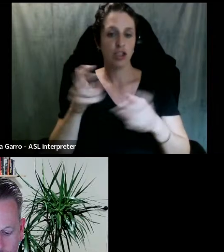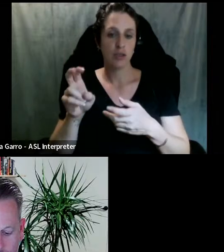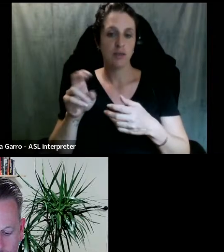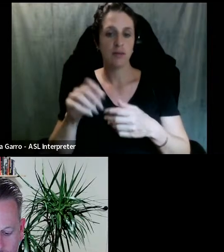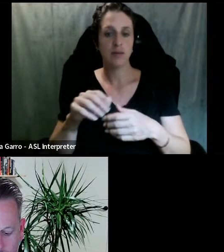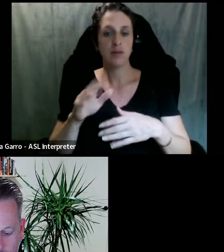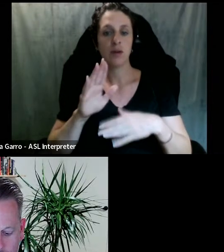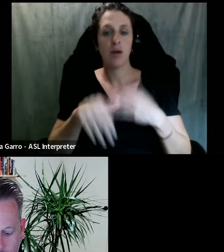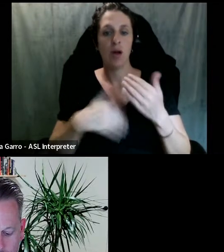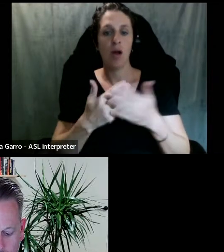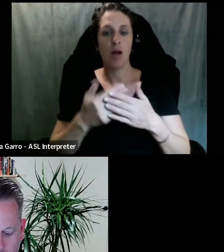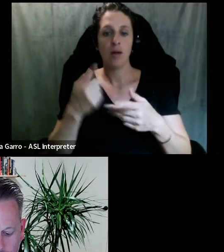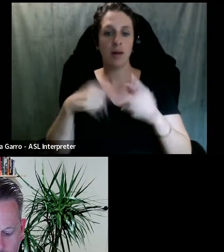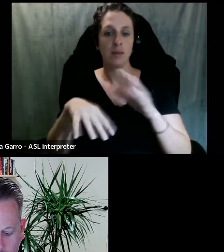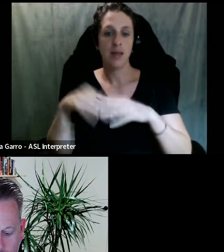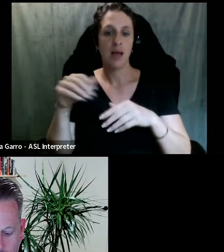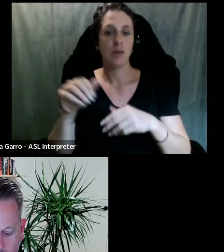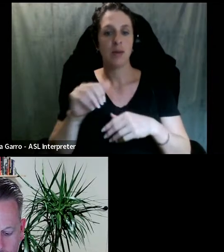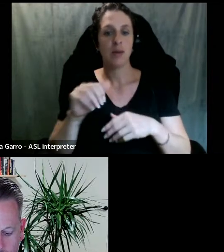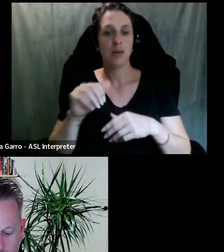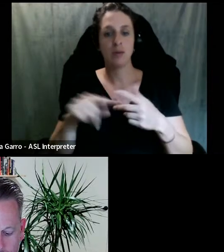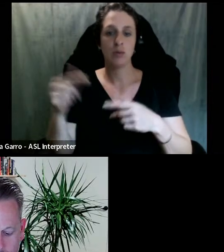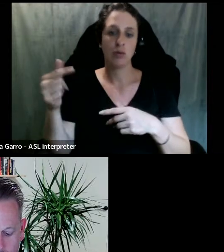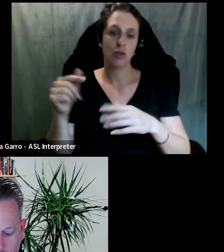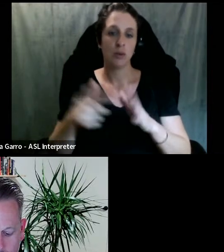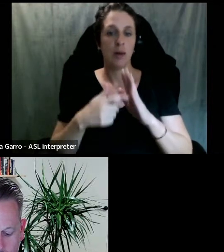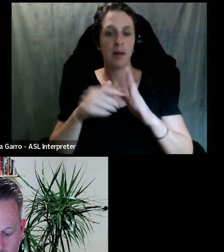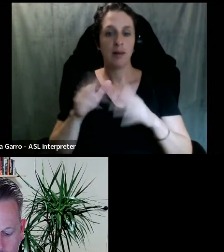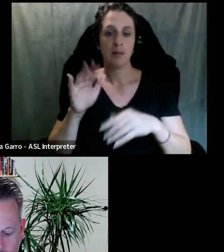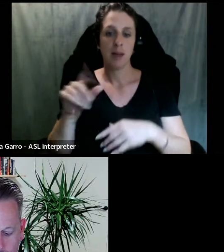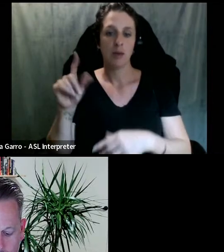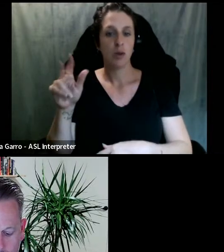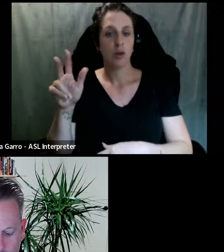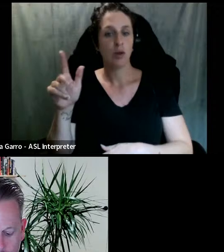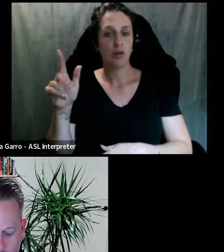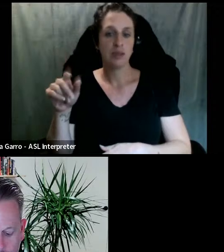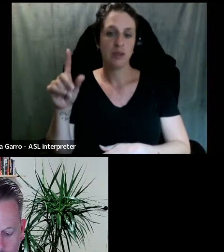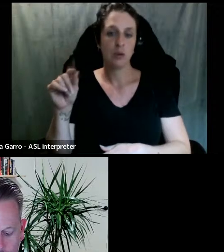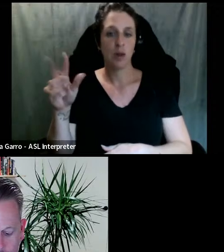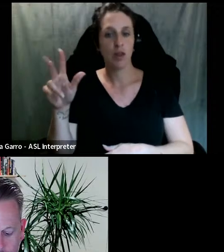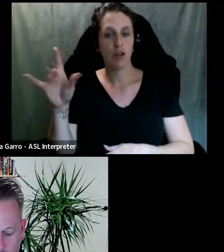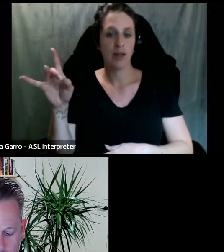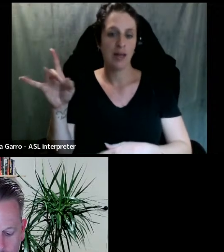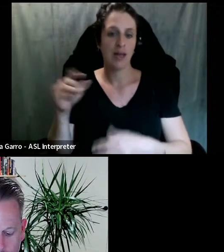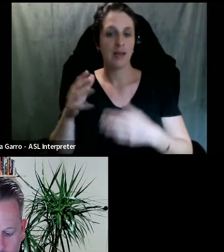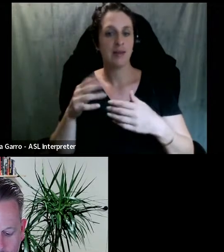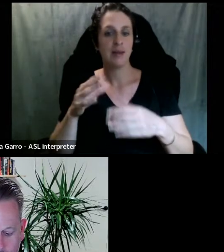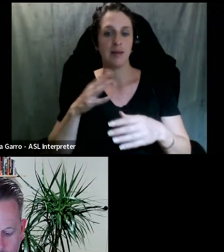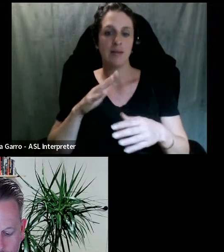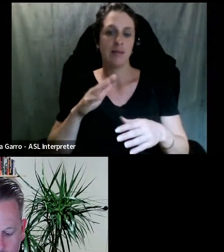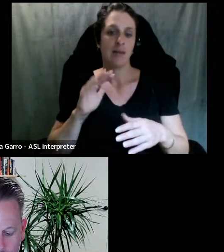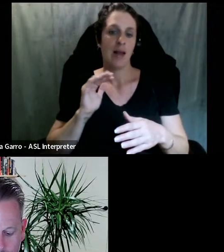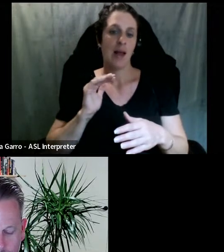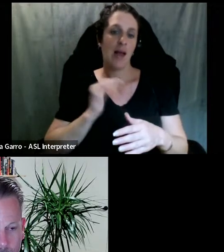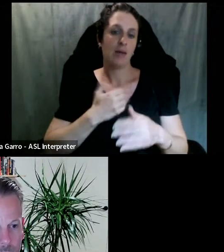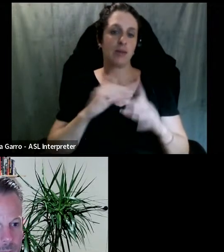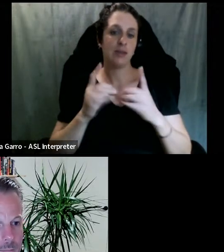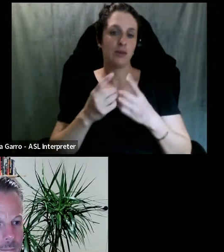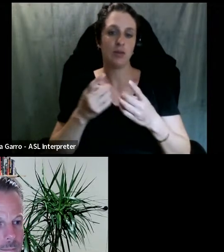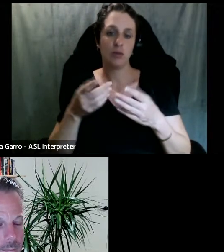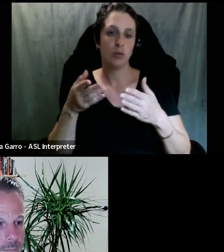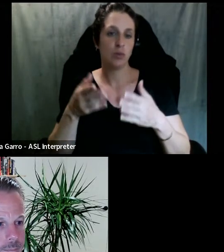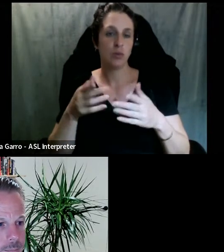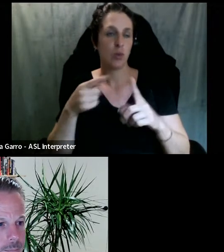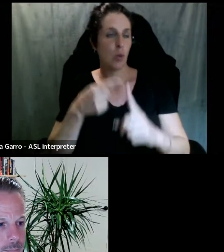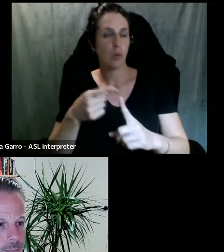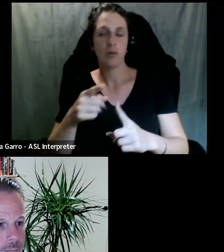A2G requirements by 2036 or 2038. These are many districts' goals. But if I can assist in any manner, I'd love to do it. Once again, I just